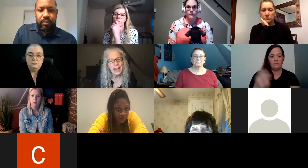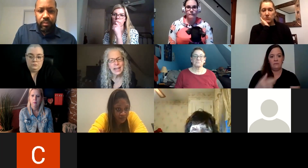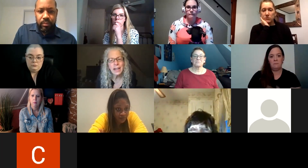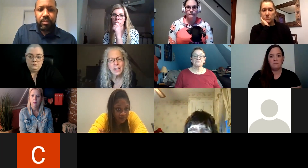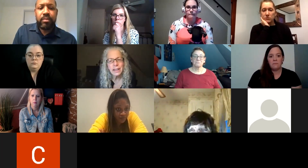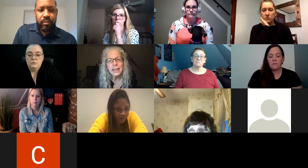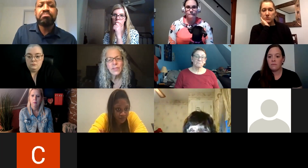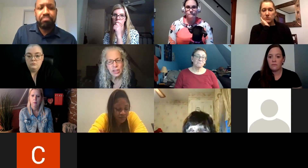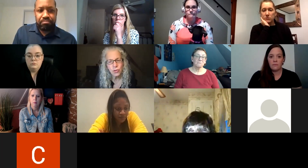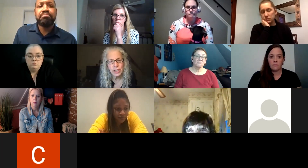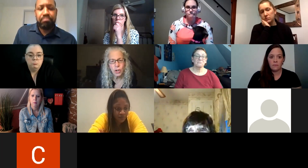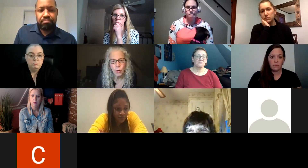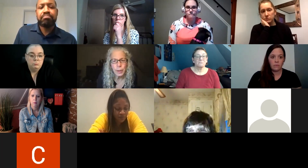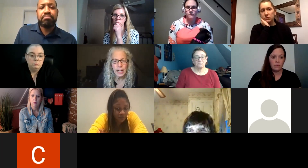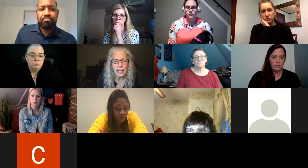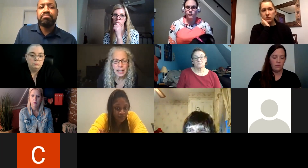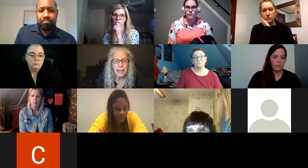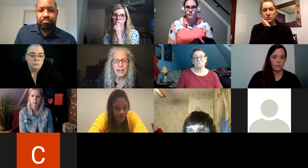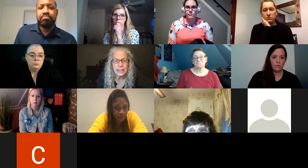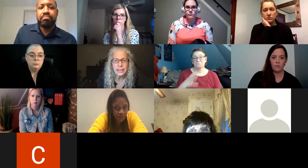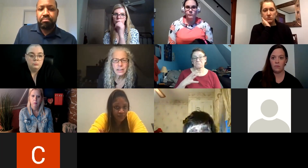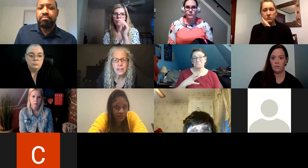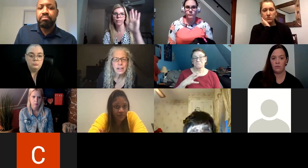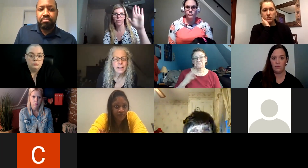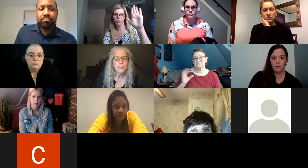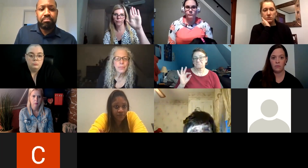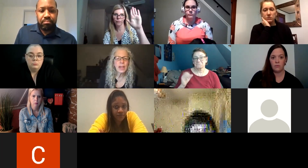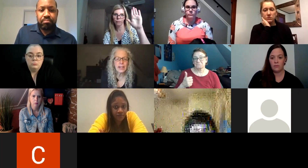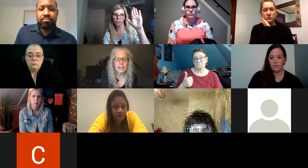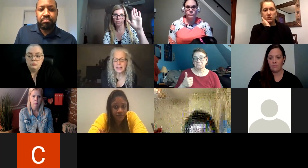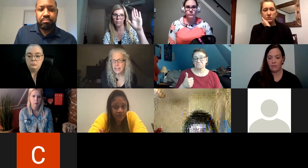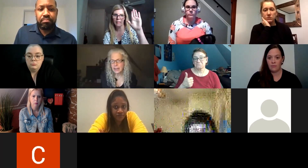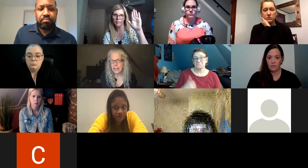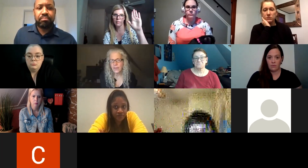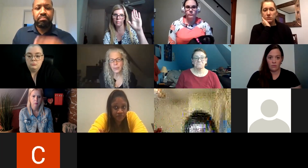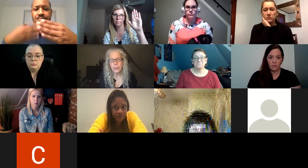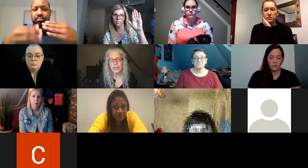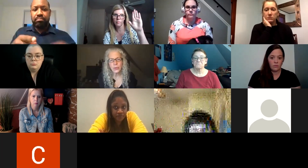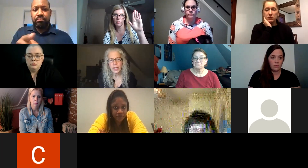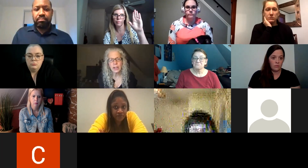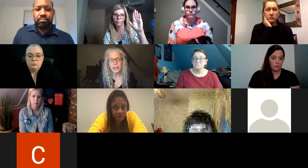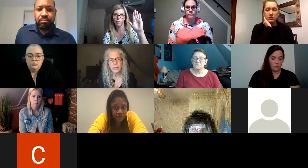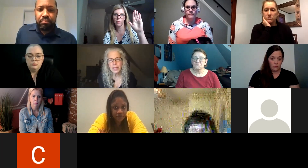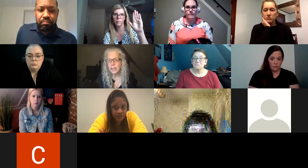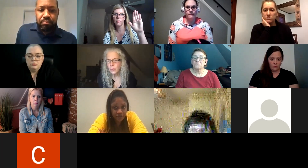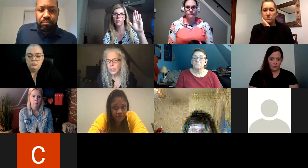like leaving the screens open. I like that idea. And Tina's saying that's fine with me as well. Bethany, you had your hand